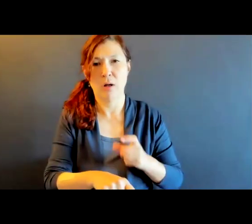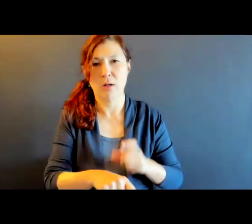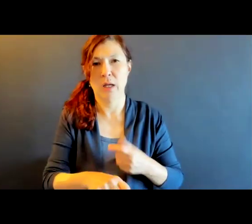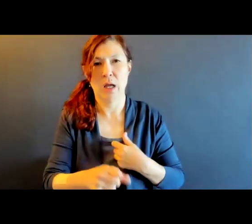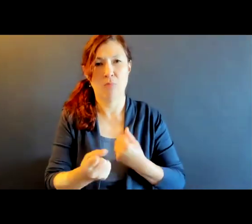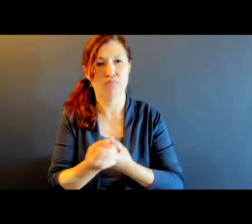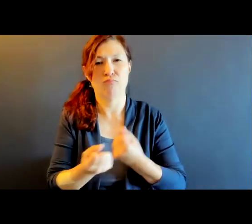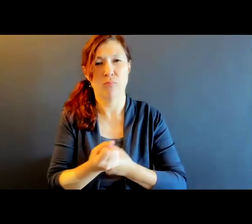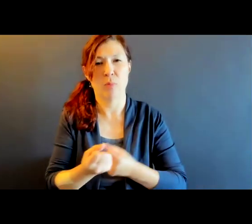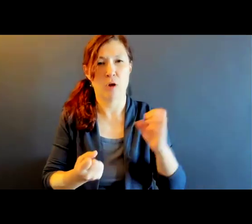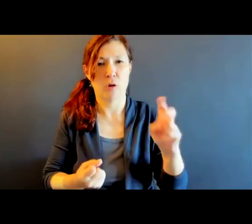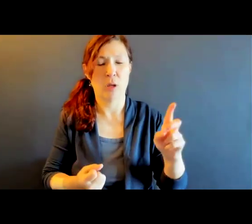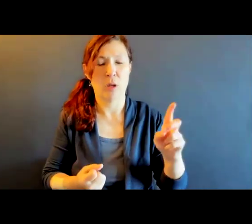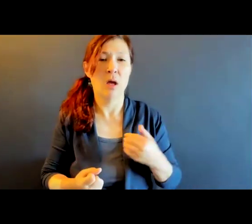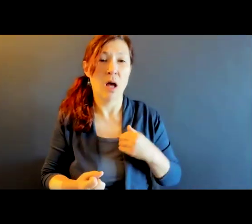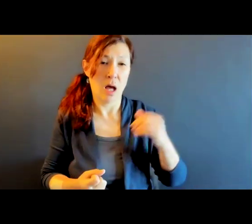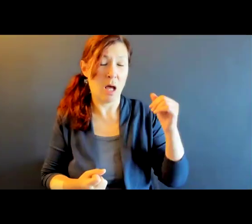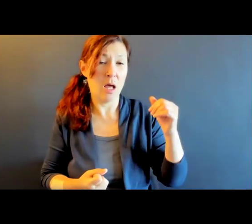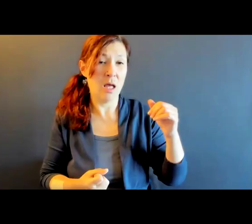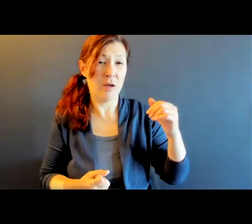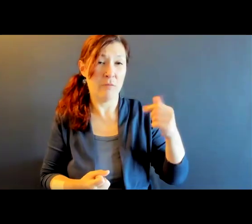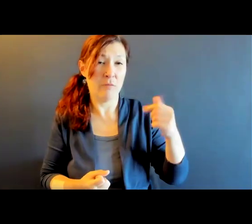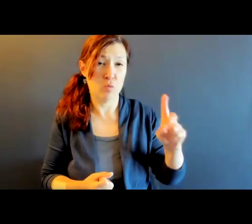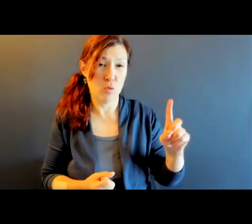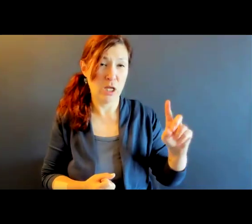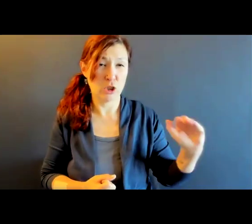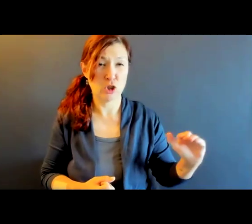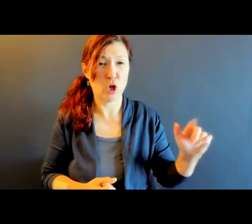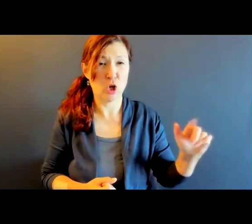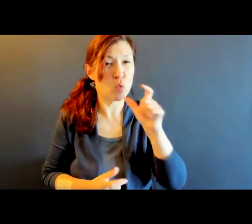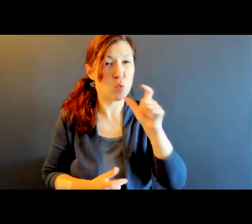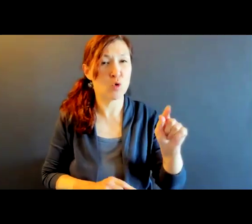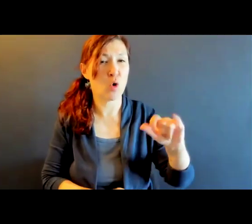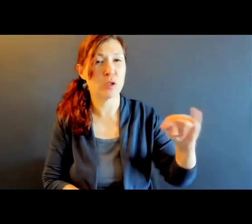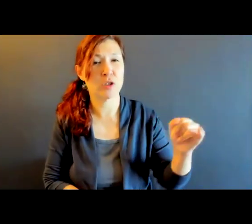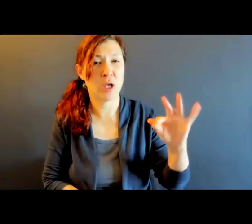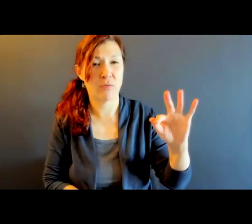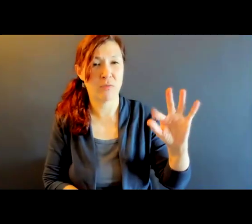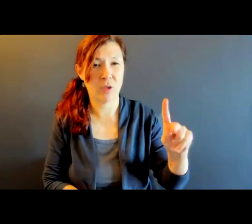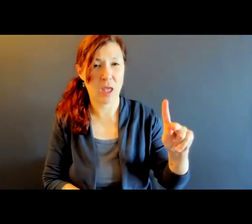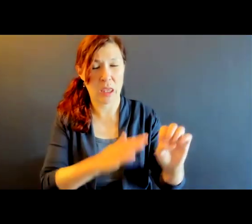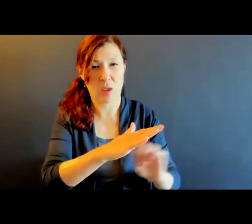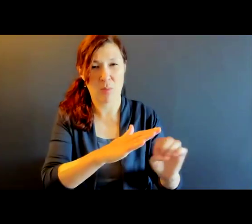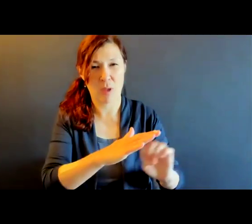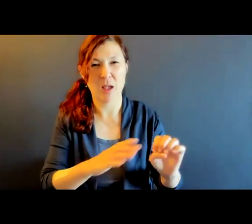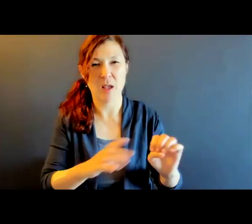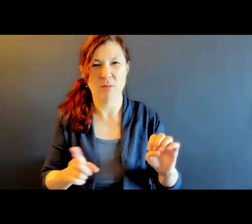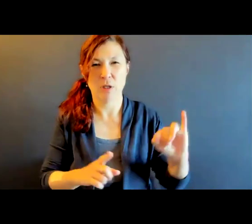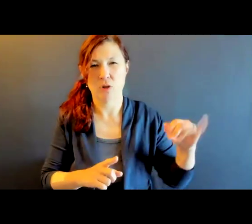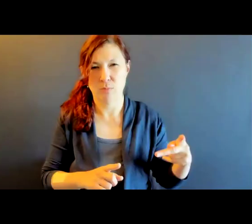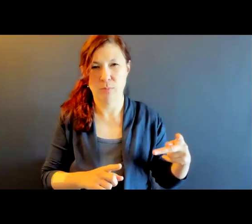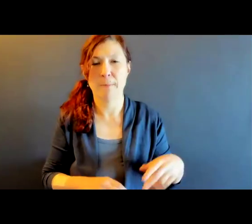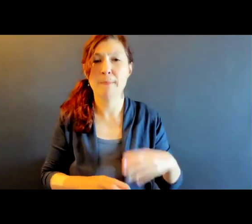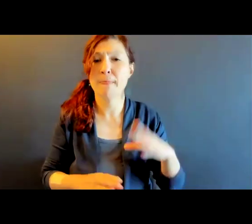of a child at the John F. Kennedy Elementary School in JP. Greetings to all of you. At its